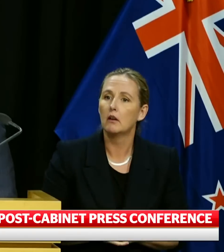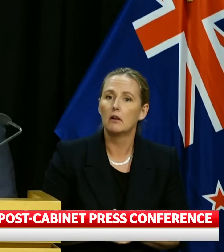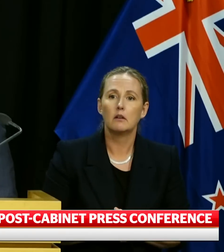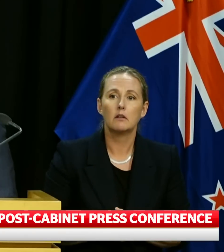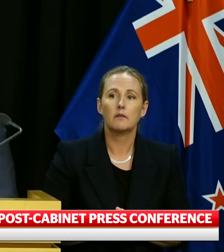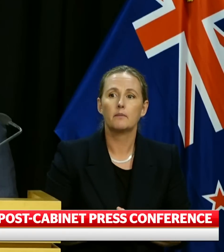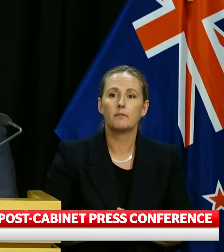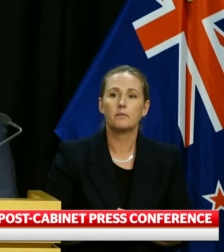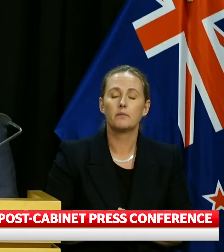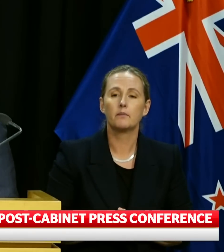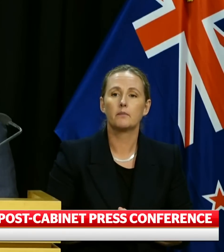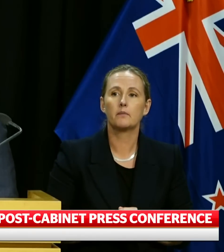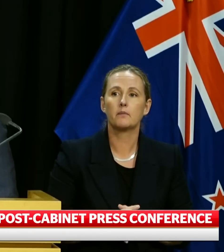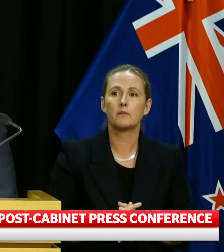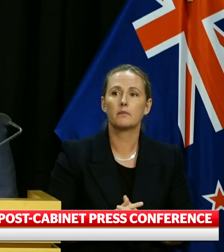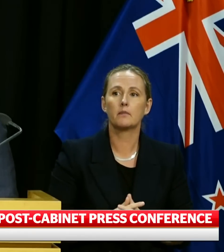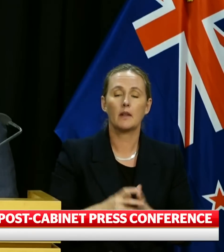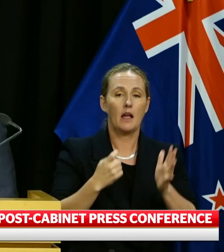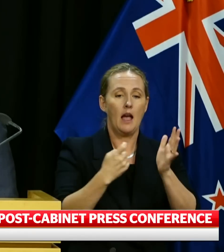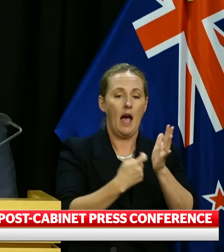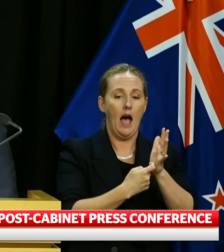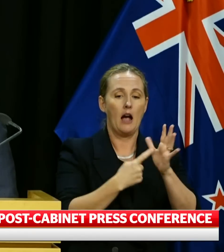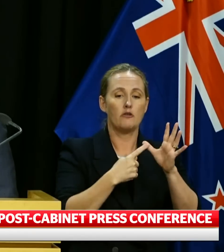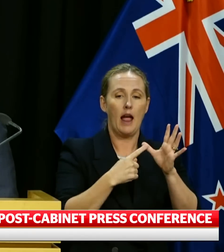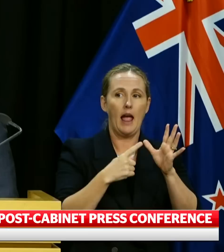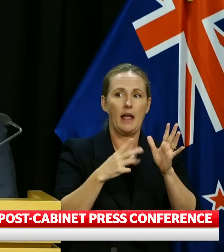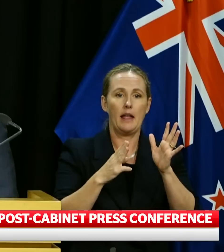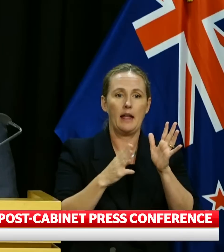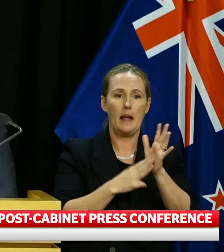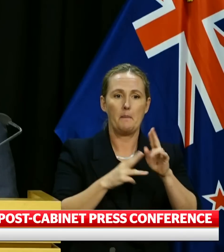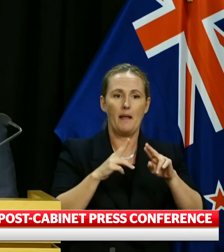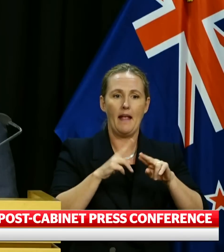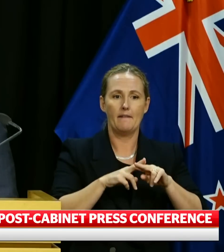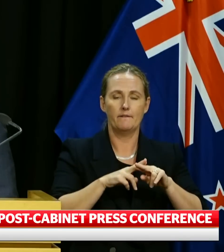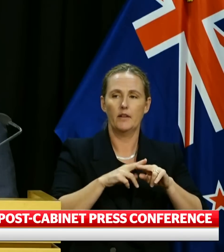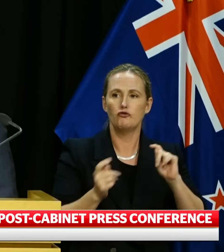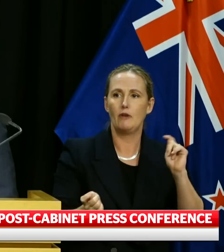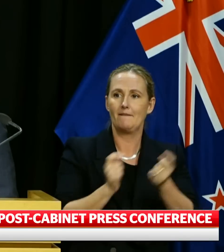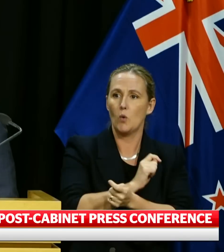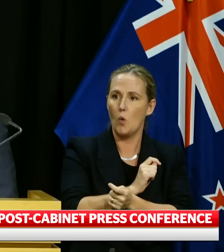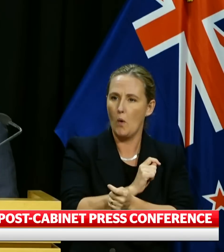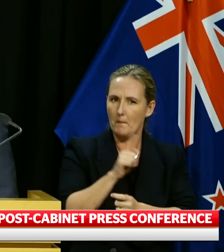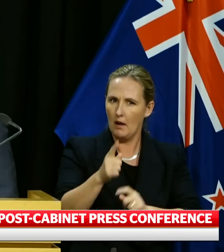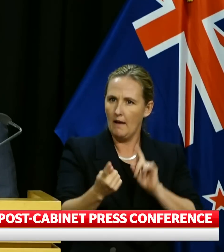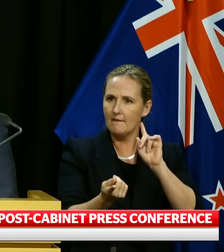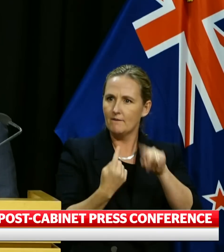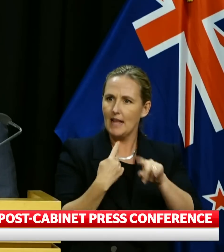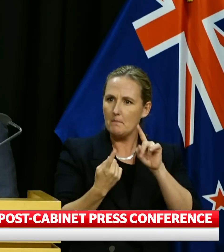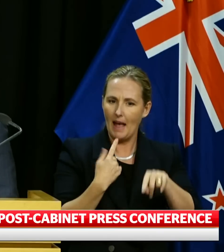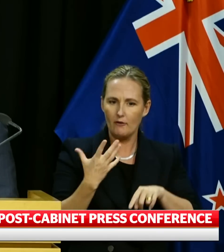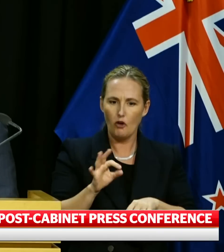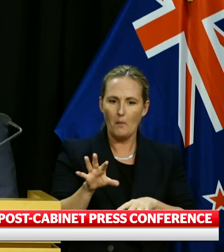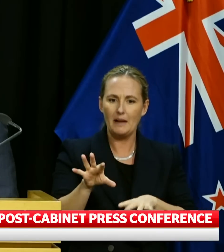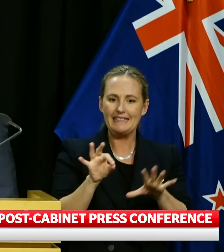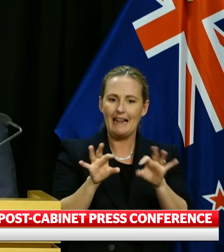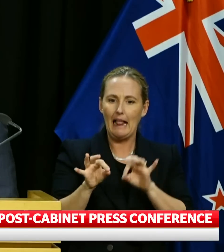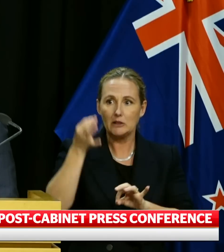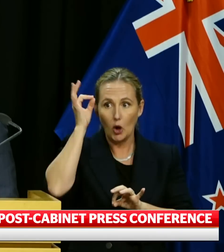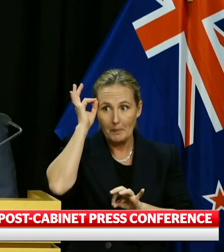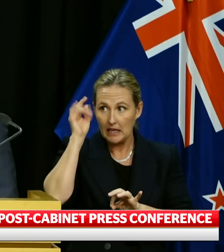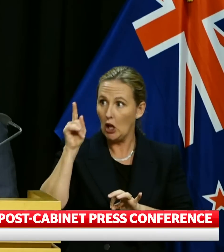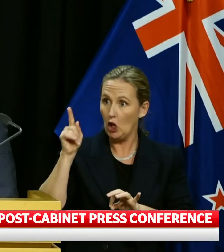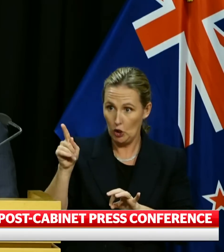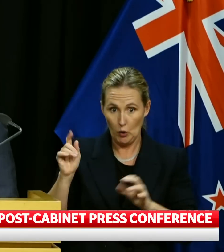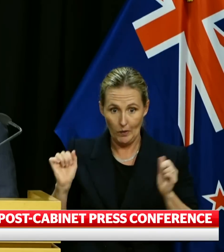merit to slowing down the RMA reform process given the volume of feedback and the kind of feedback that was received at the Select Committee. Are you 100% committed